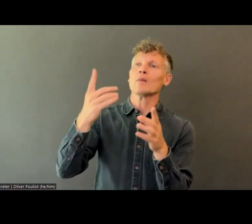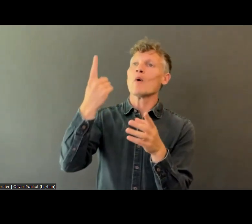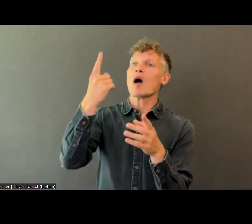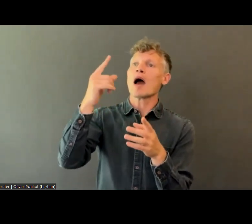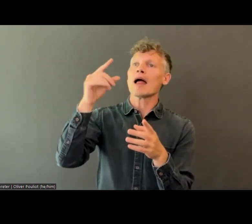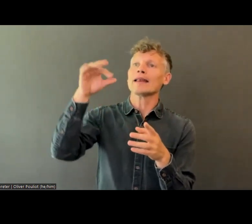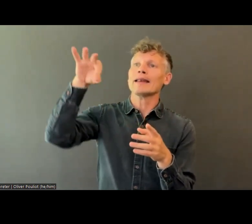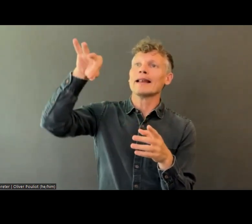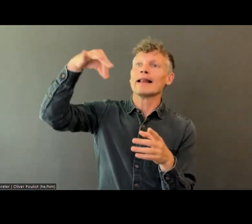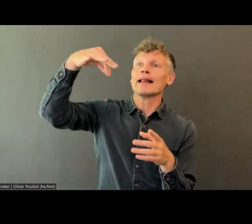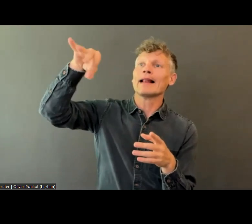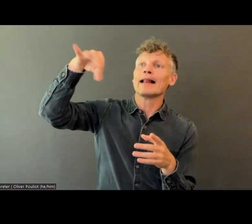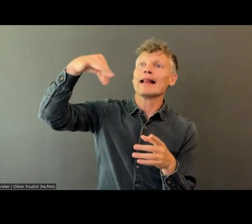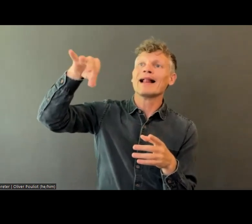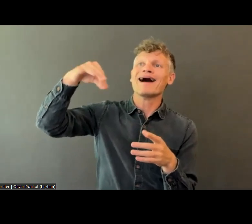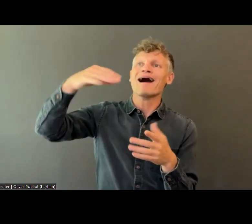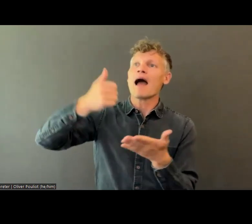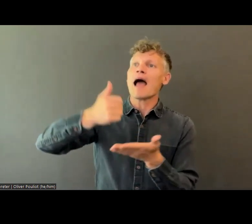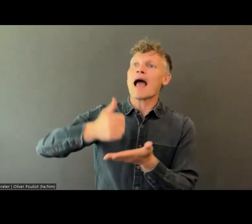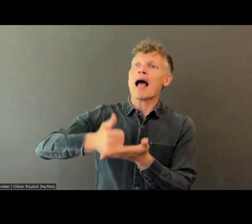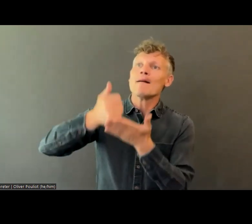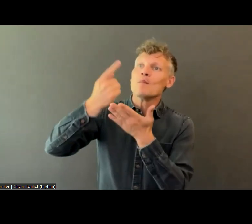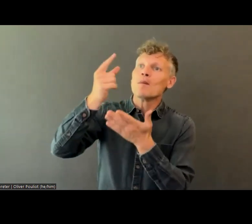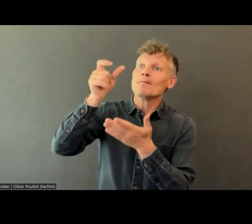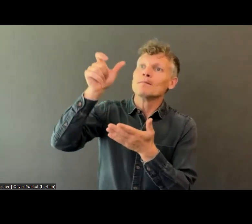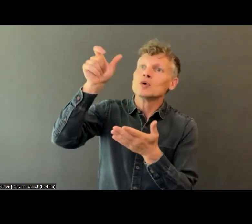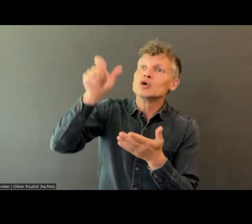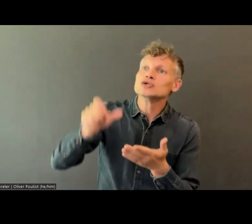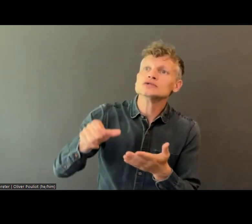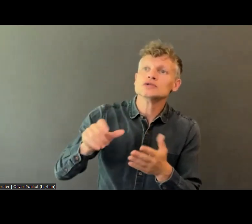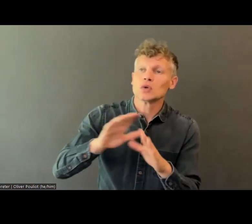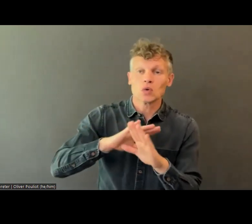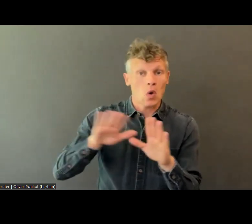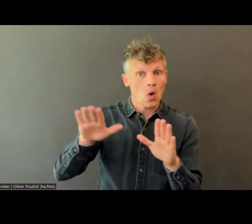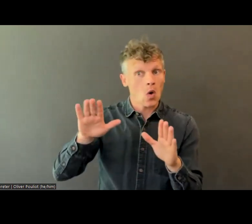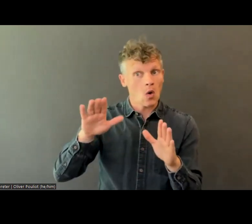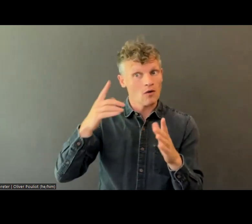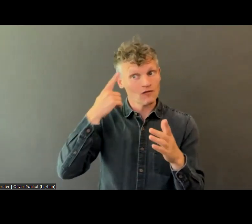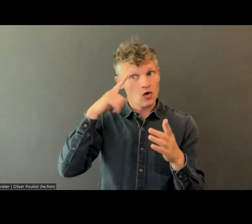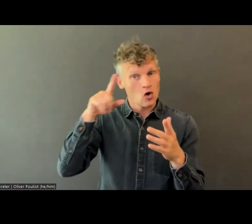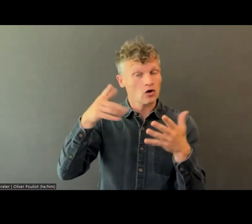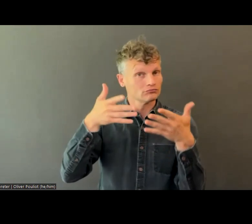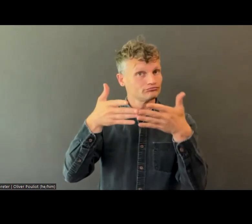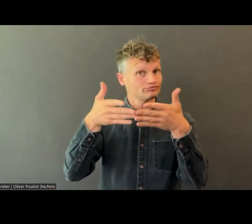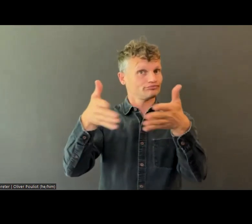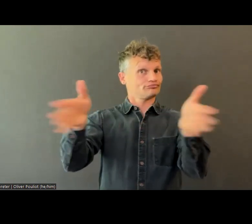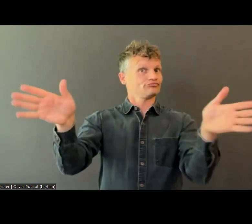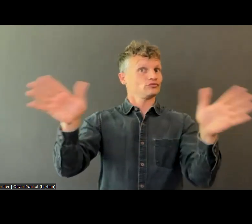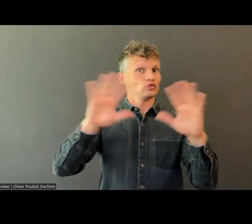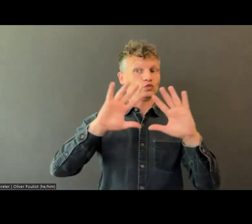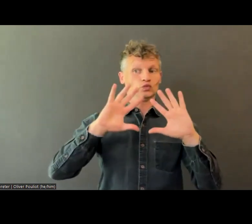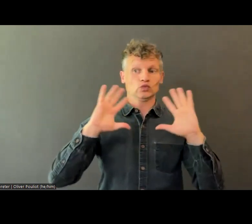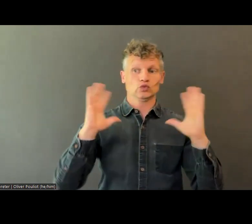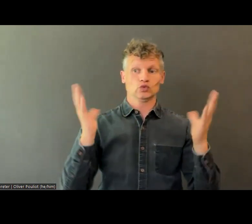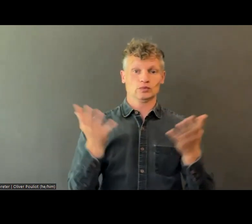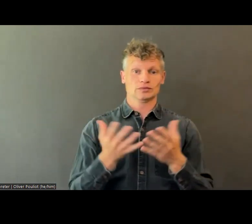regarding what we do at GSK. You've just heard from Andy some of the impressive activities that we have undertaken to